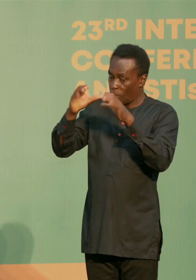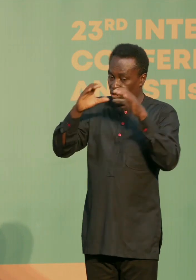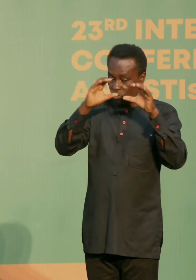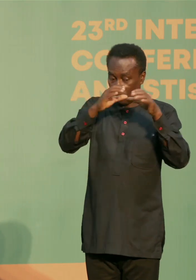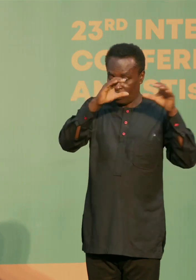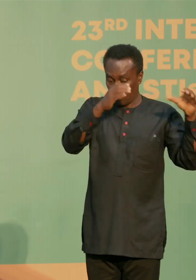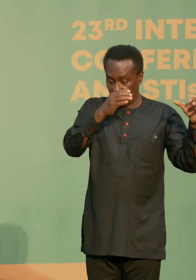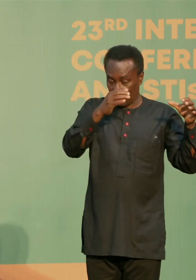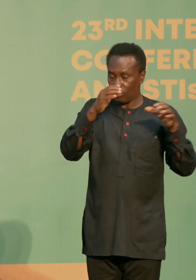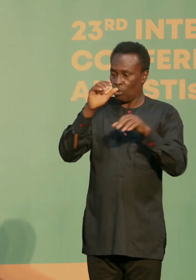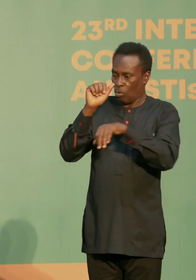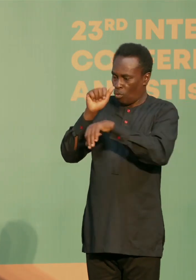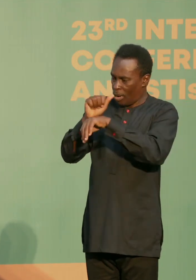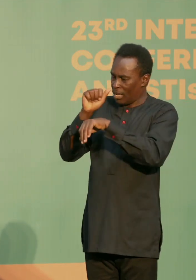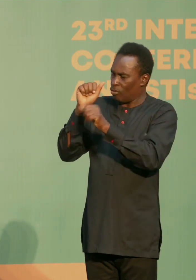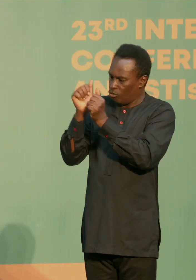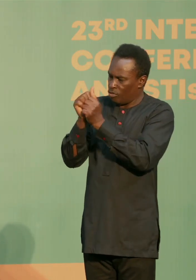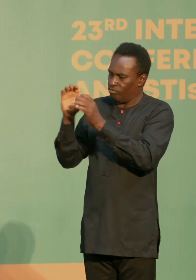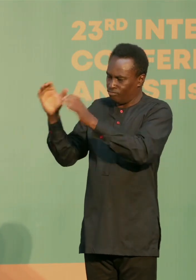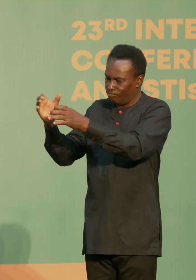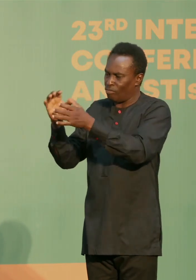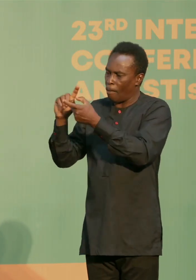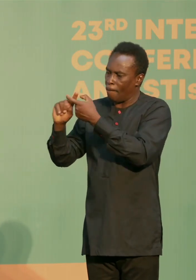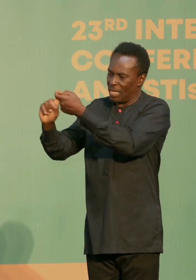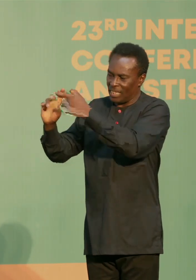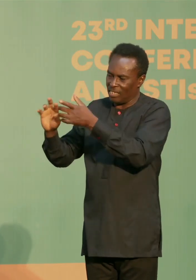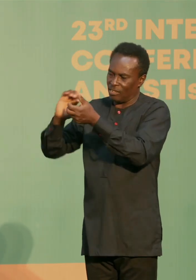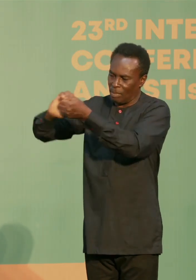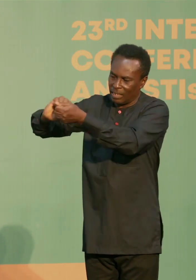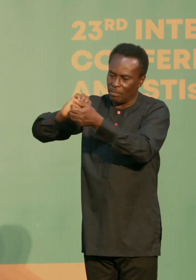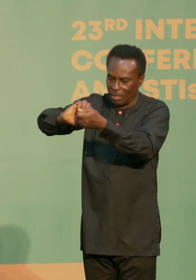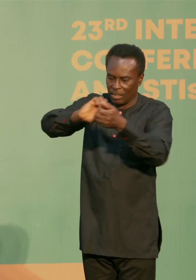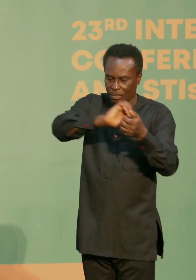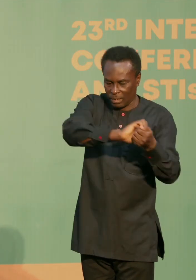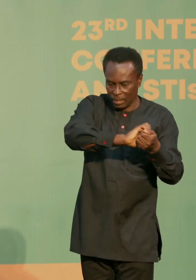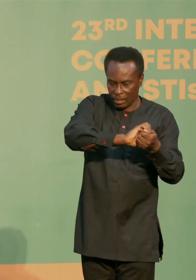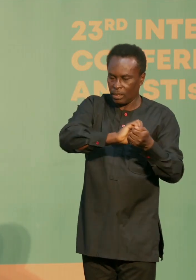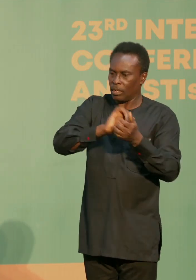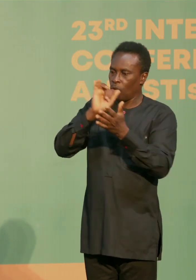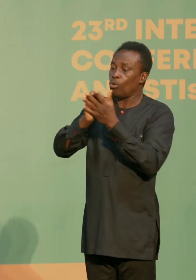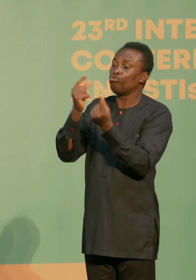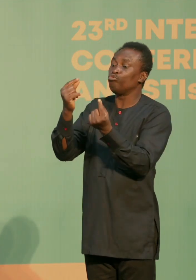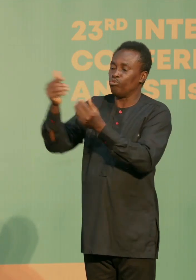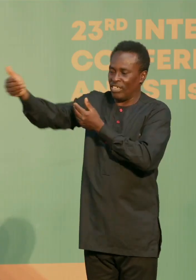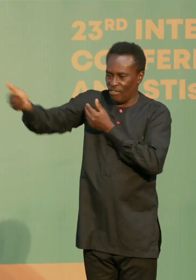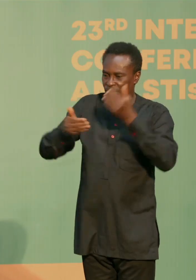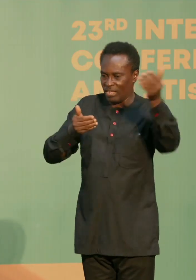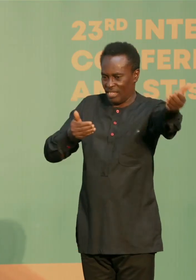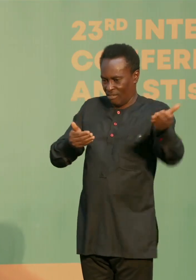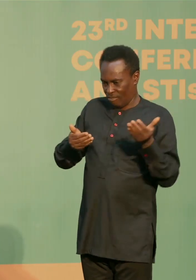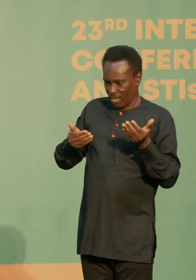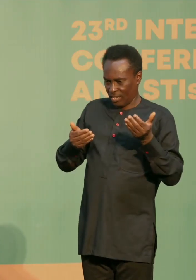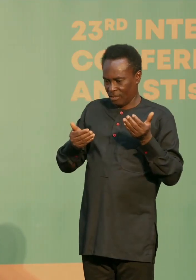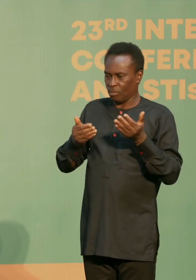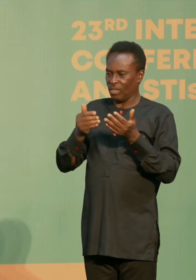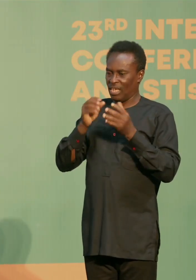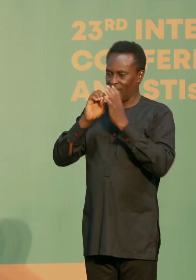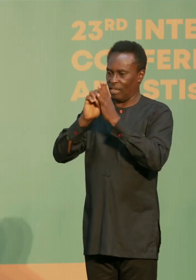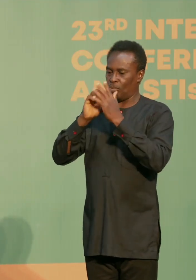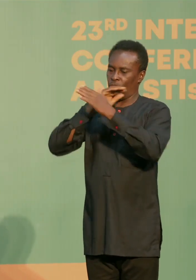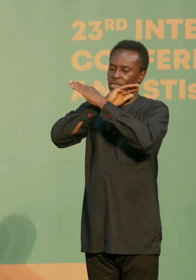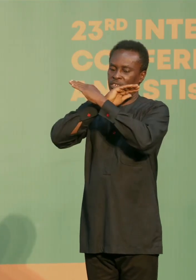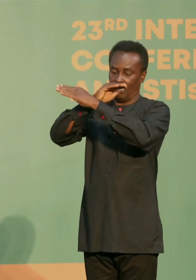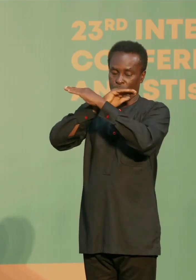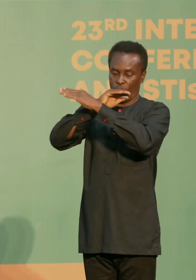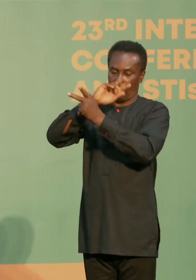We have to work with our community partners. And one of the things we did is to invite first ladies. Zambia has the